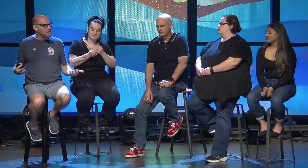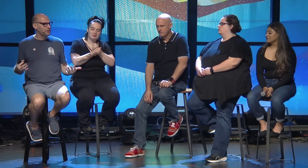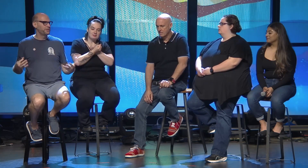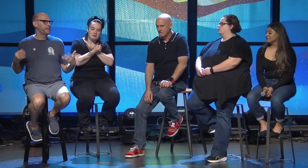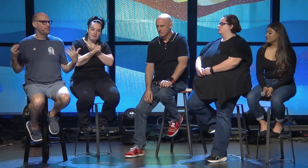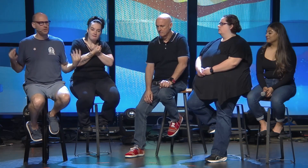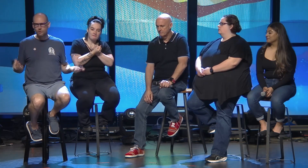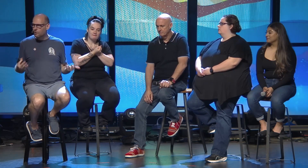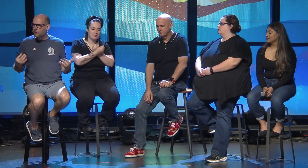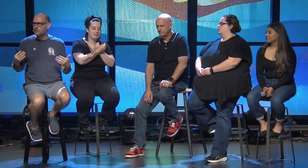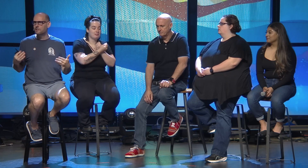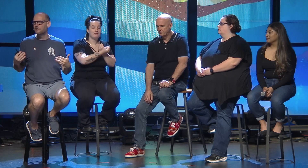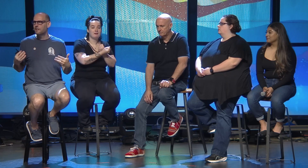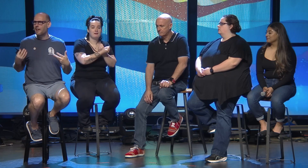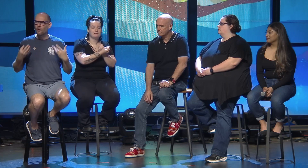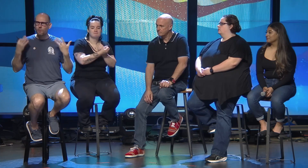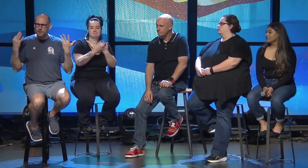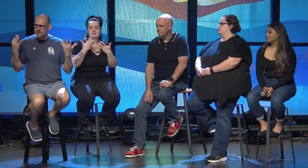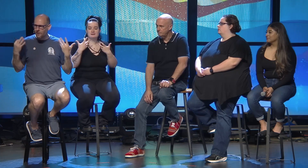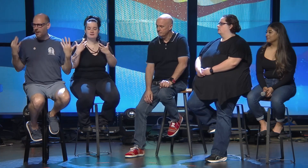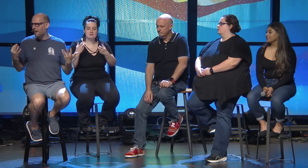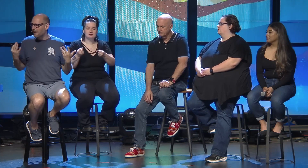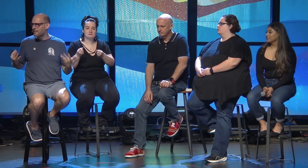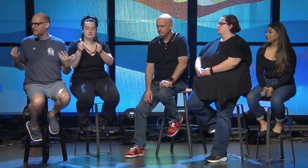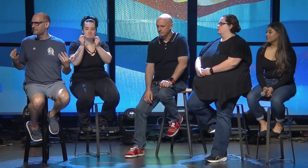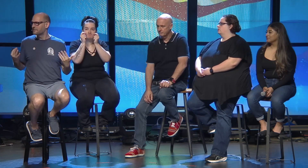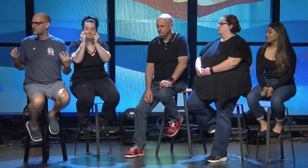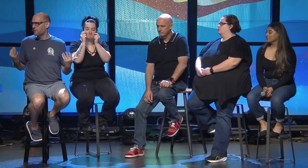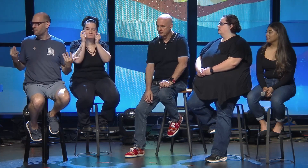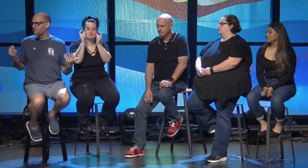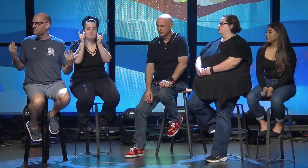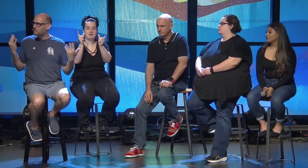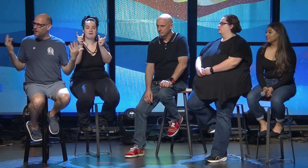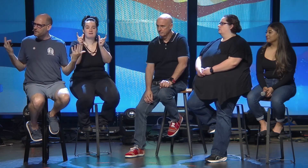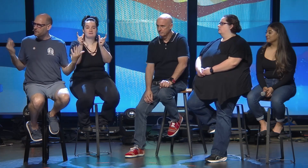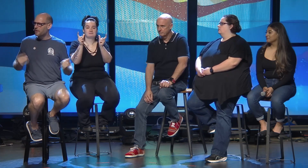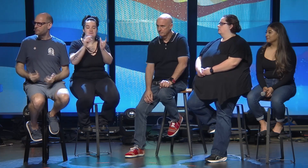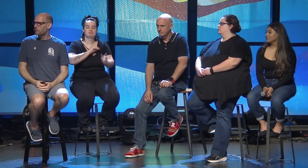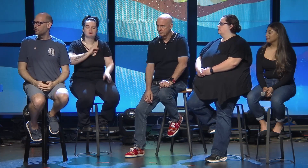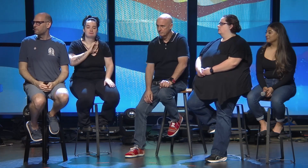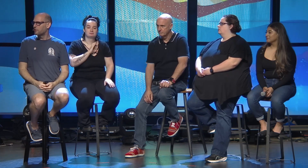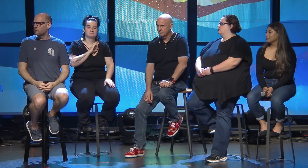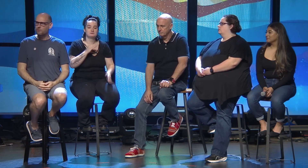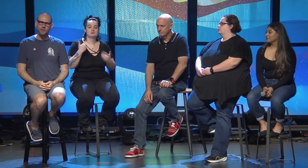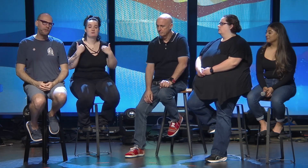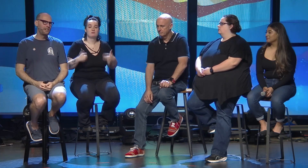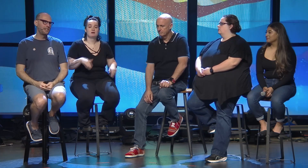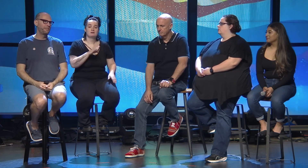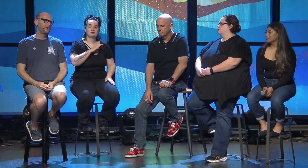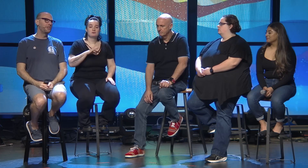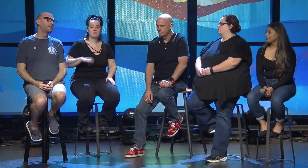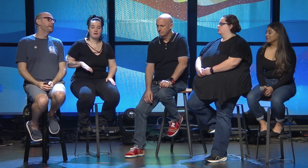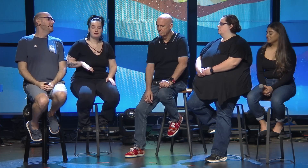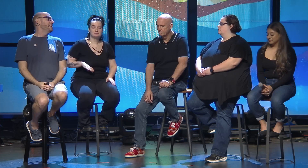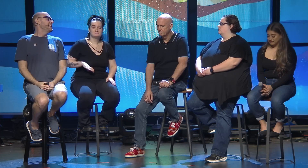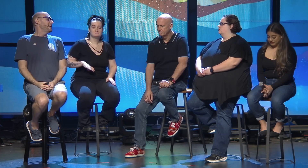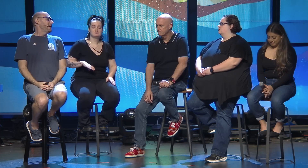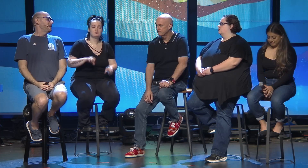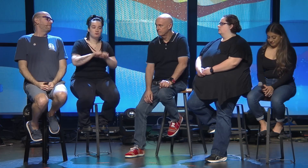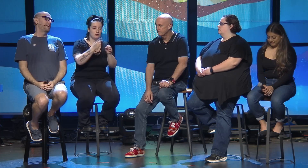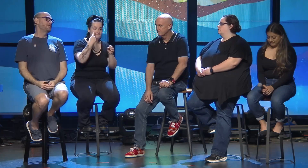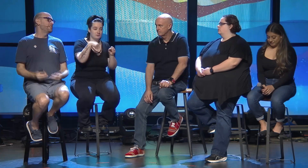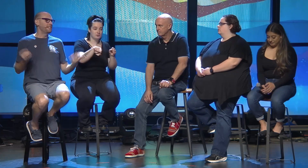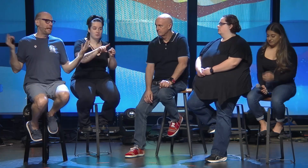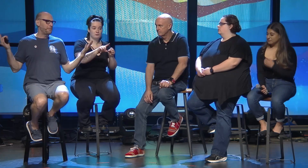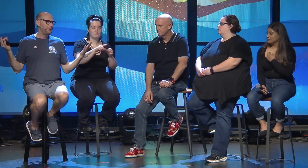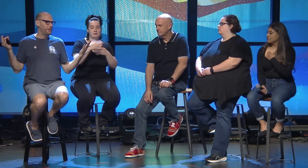love that heals and restores and opens our eyes. So the body of Christ broken for you, the blood of Christ shed for you.